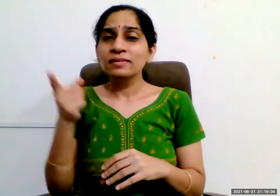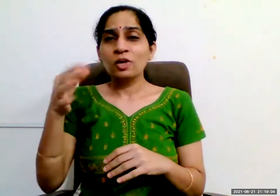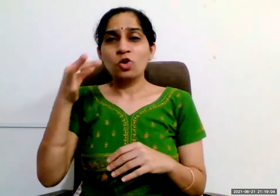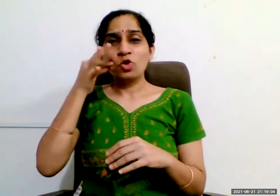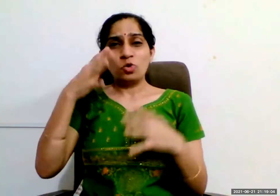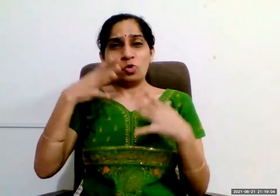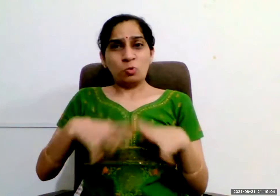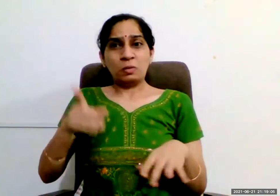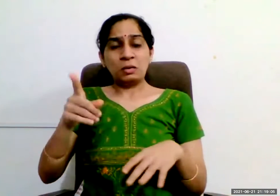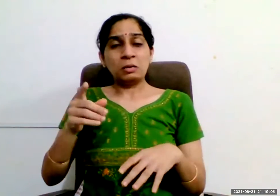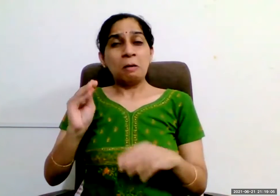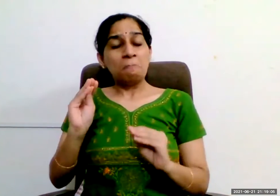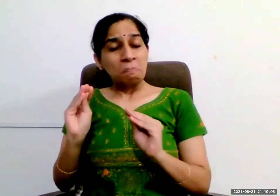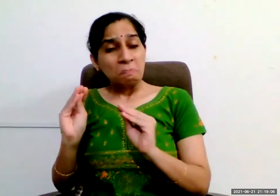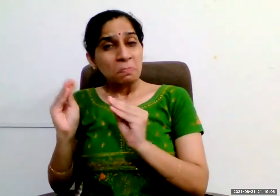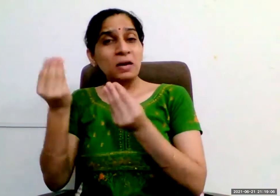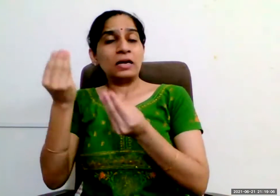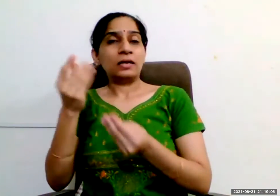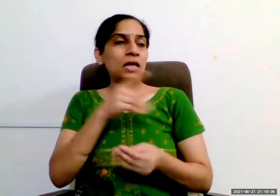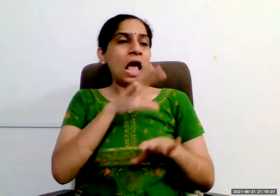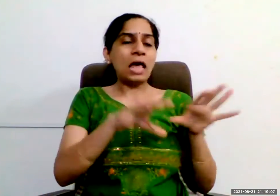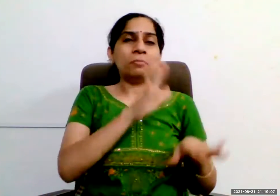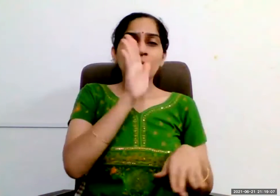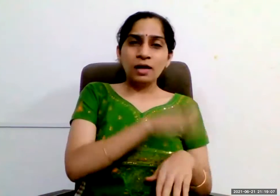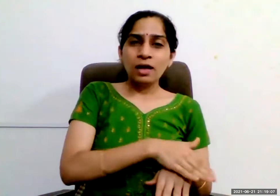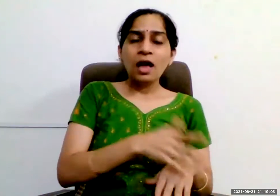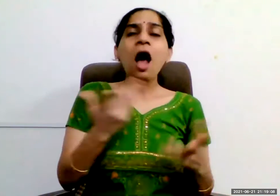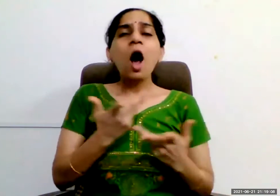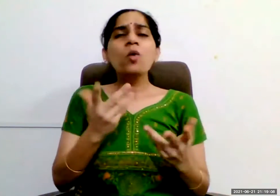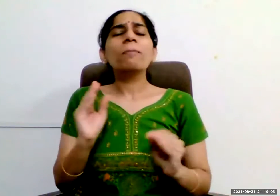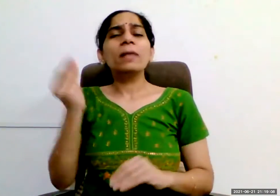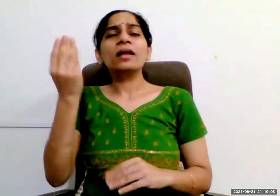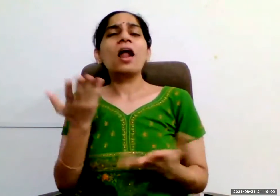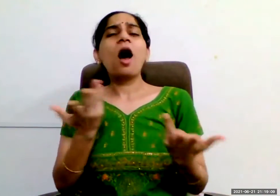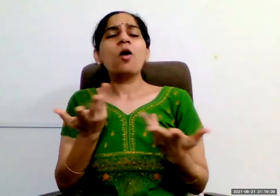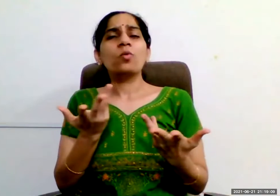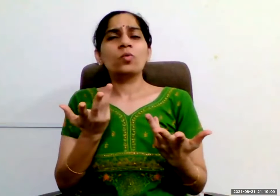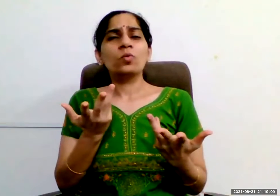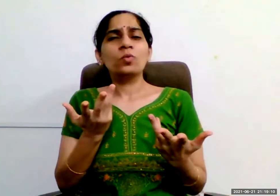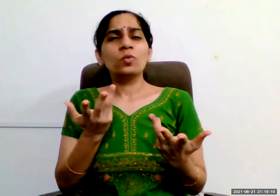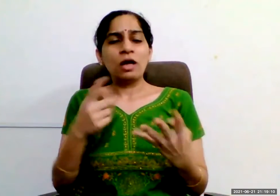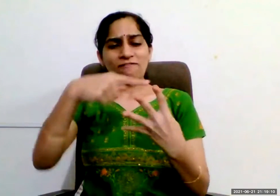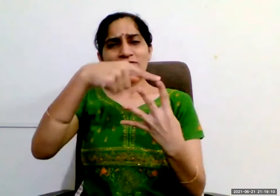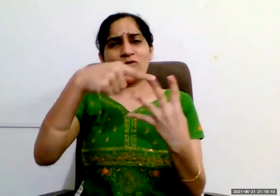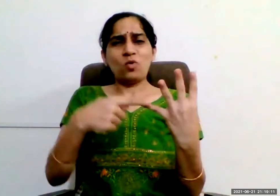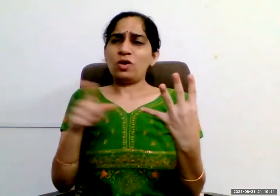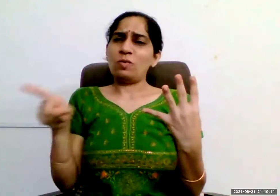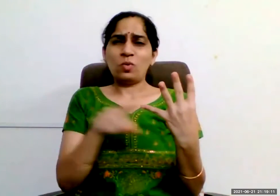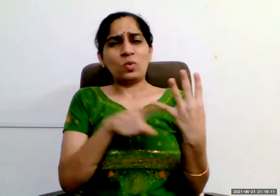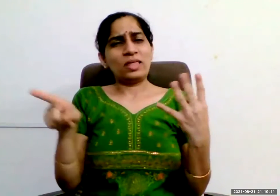animals? Of course, there are four things like eating, sleeping, mating, and defending. But there's definitely something